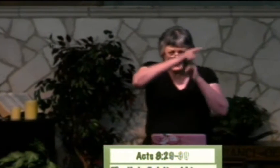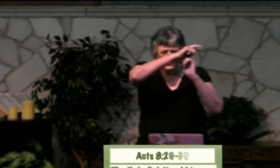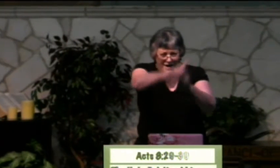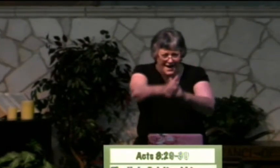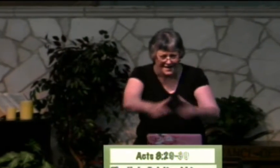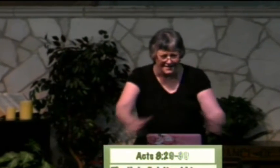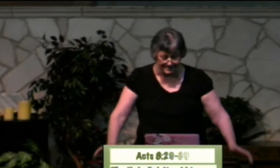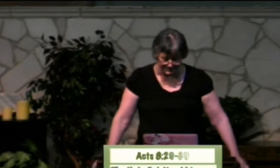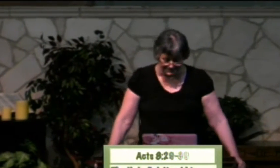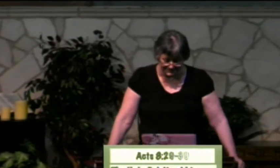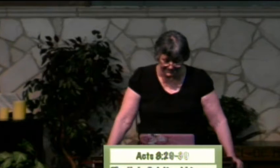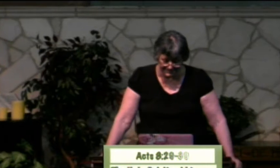Philip ran.